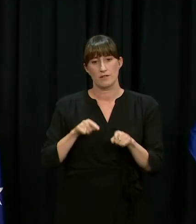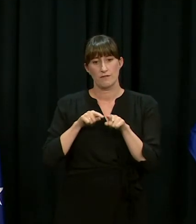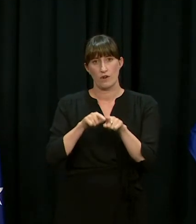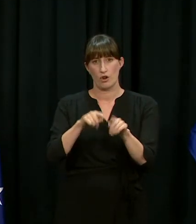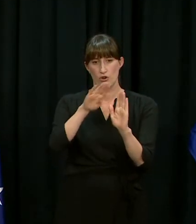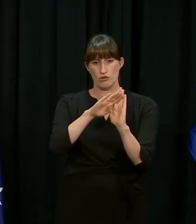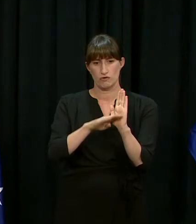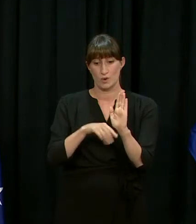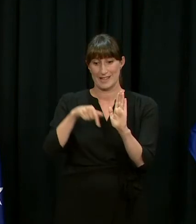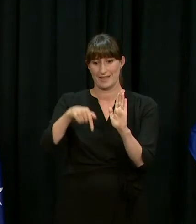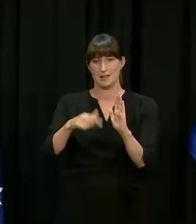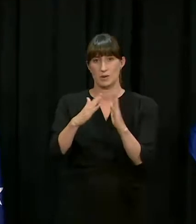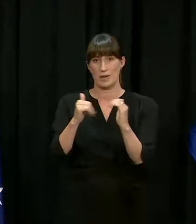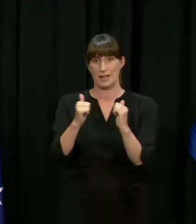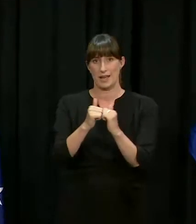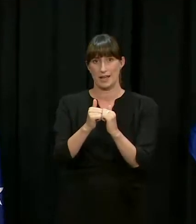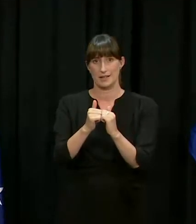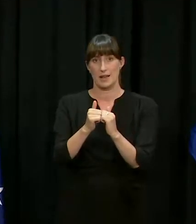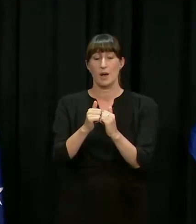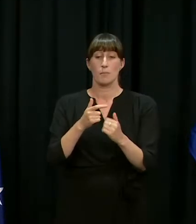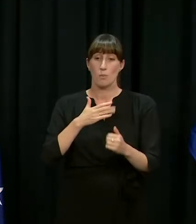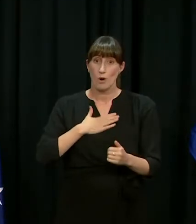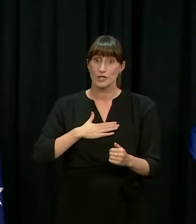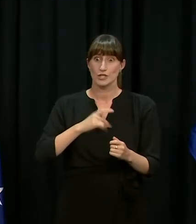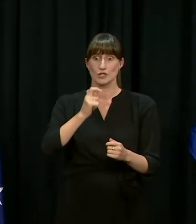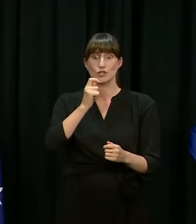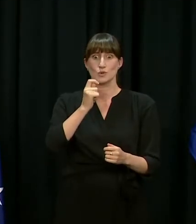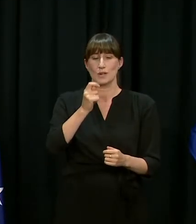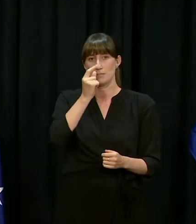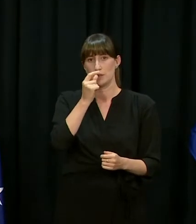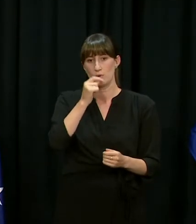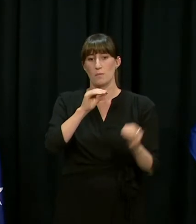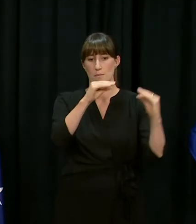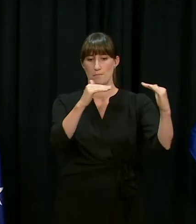assurance we need to get back to level 1 as soon as possible next week.